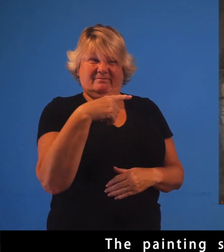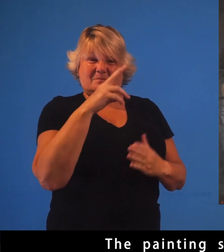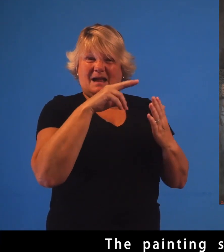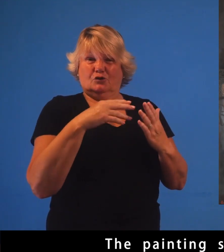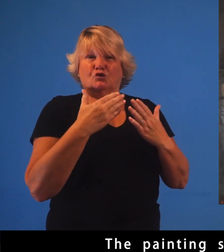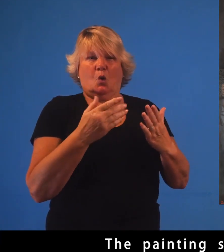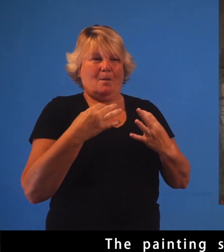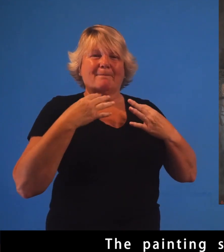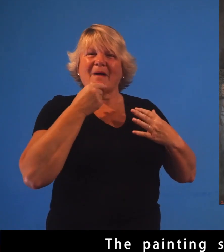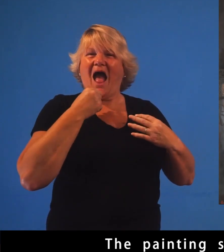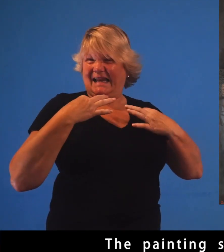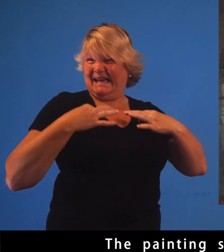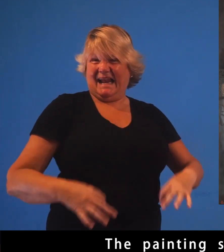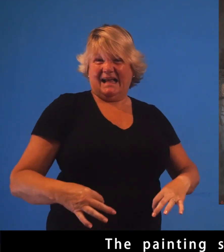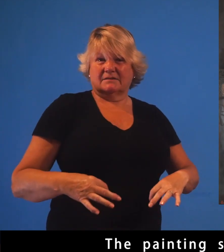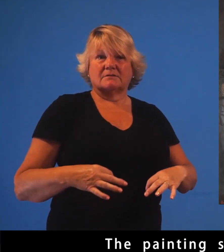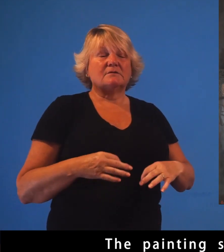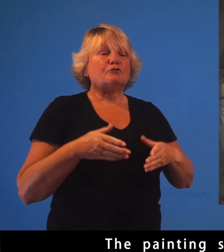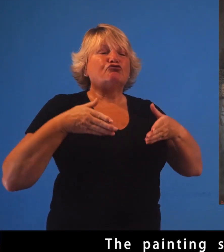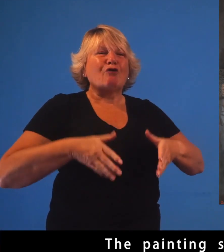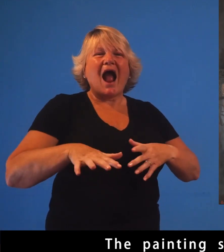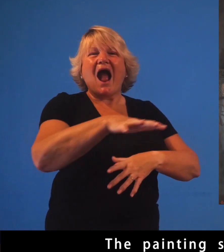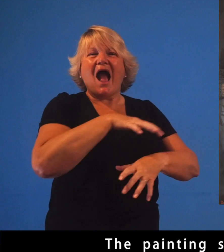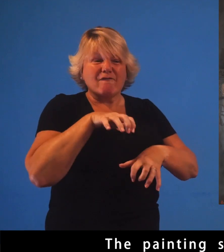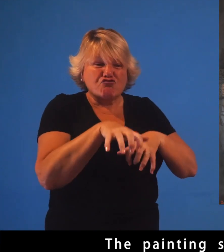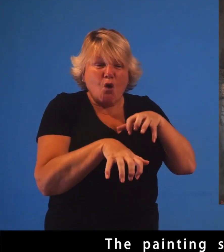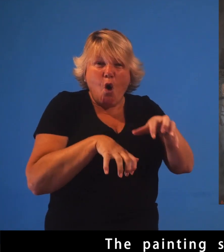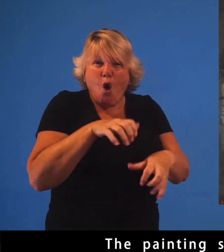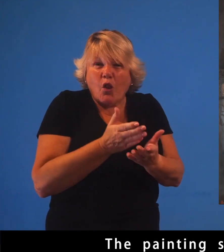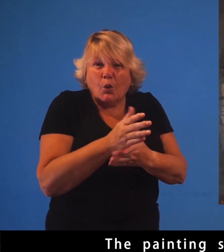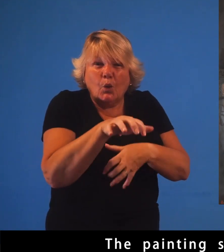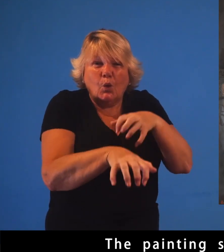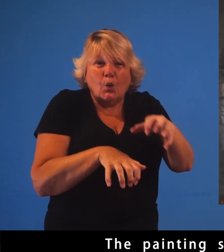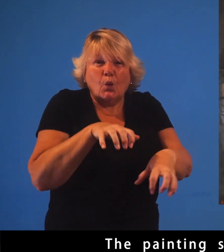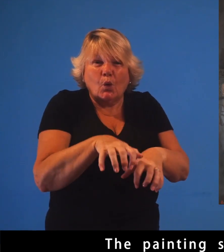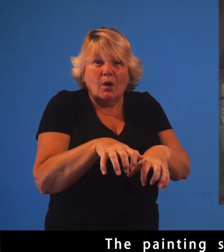The painting shows a naked man crawling through a graveyard.